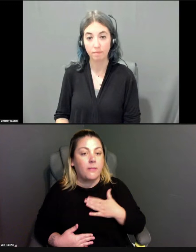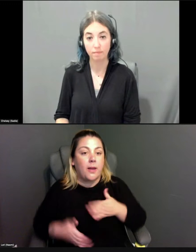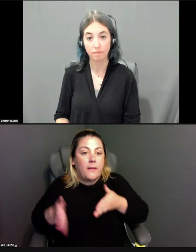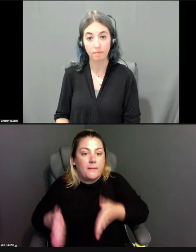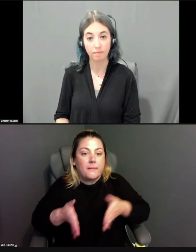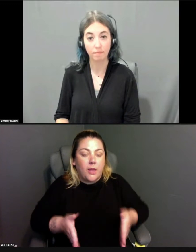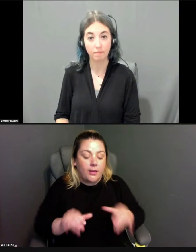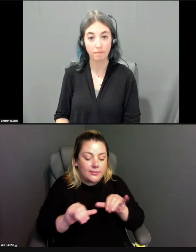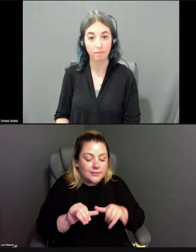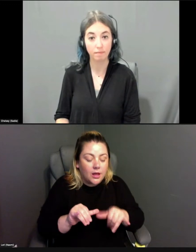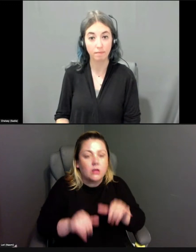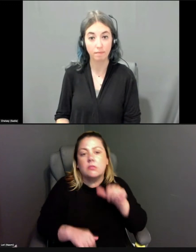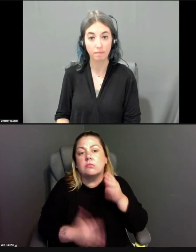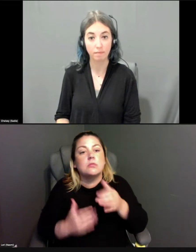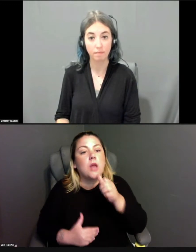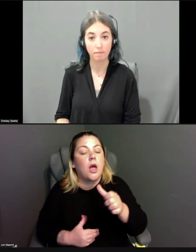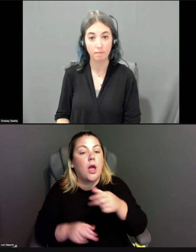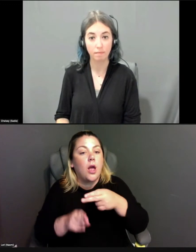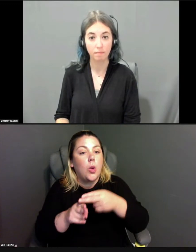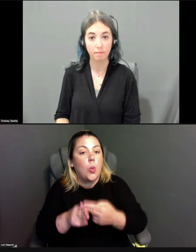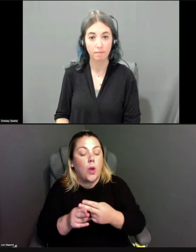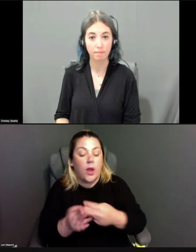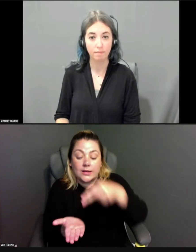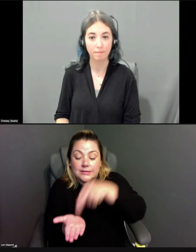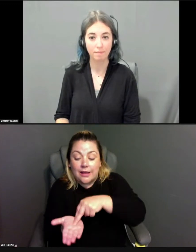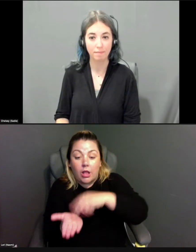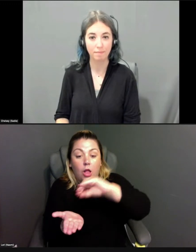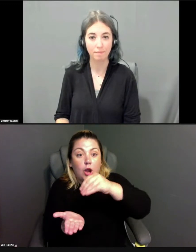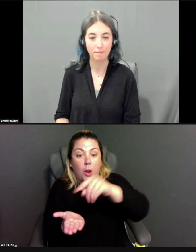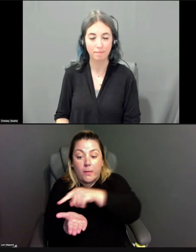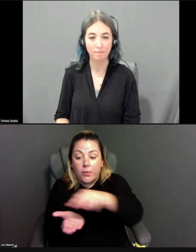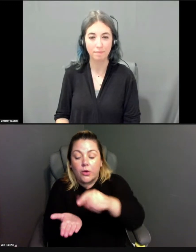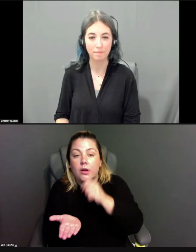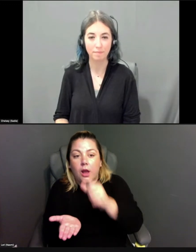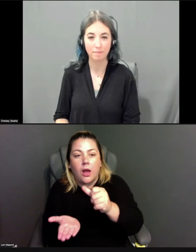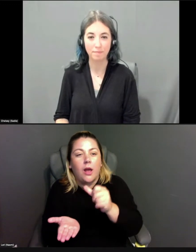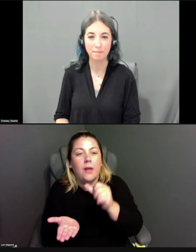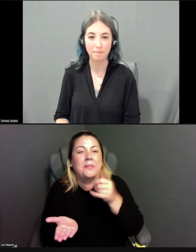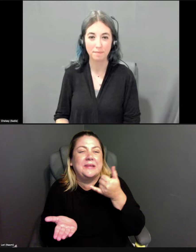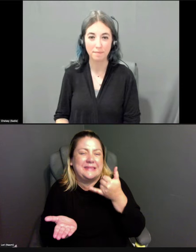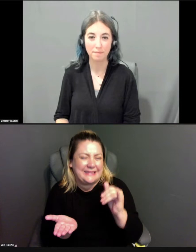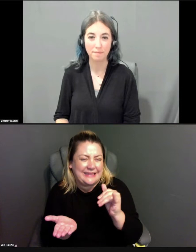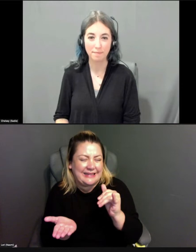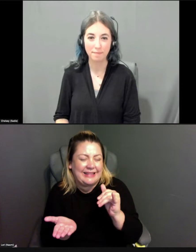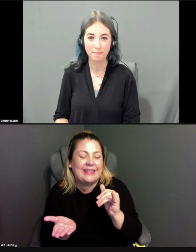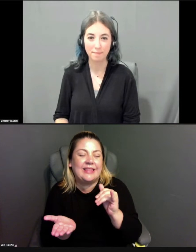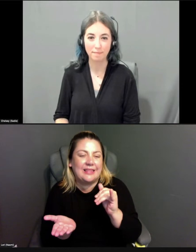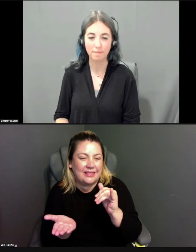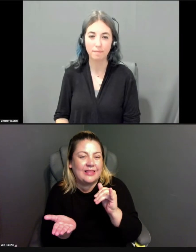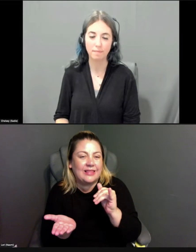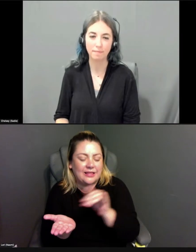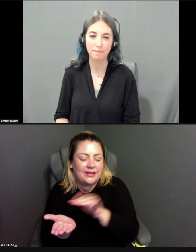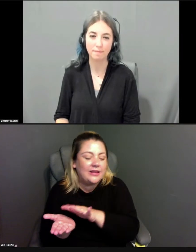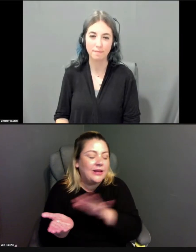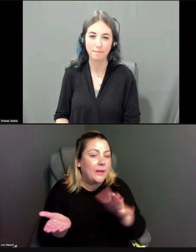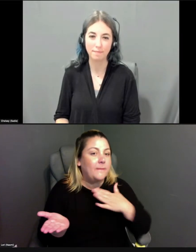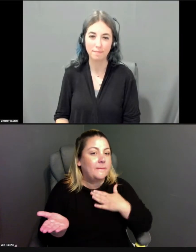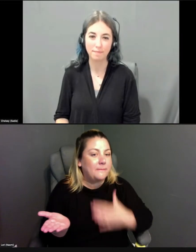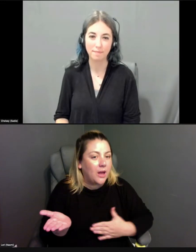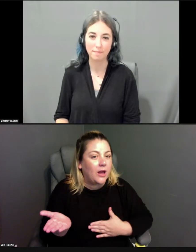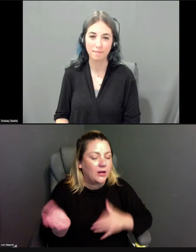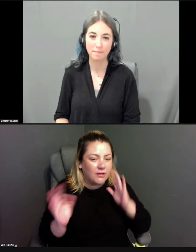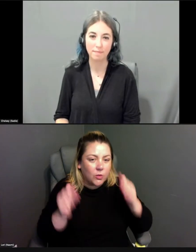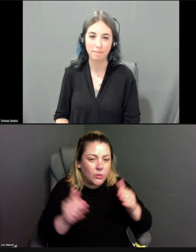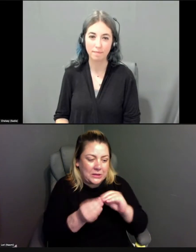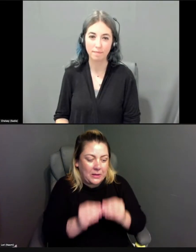or something like that, where it's yeah, you weren't on a scale, but clearly this is still about the changing the size of your body.